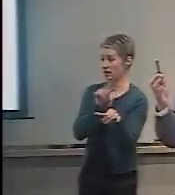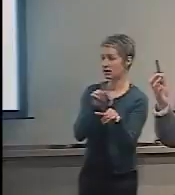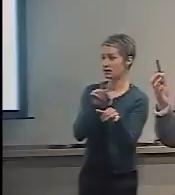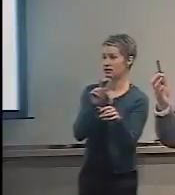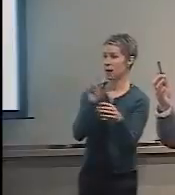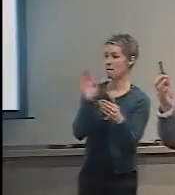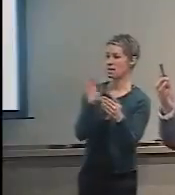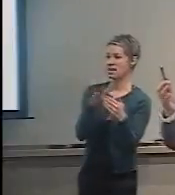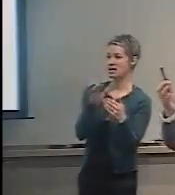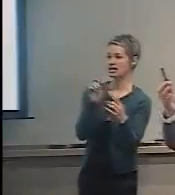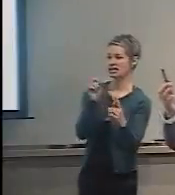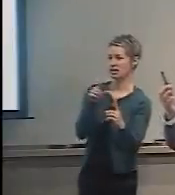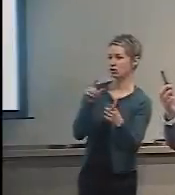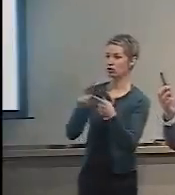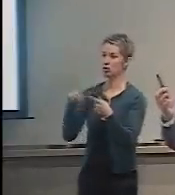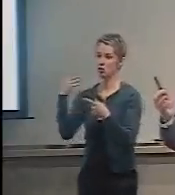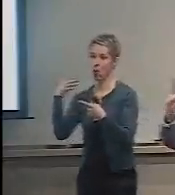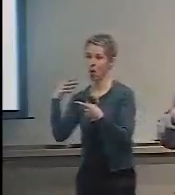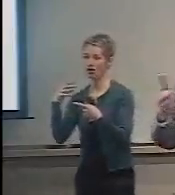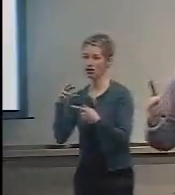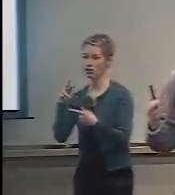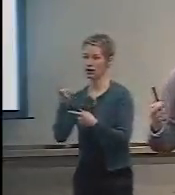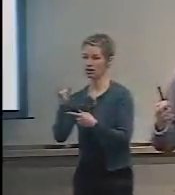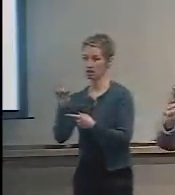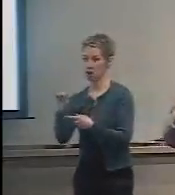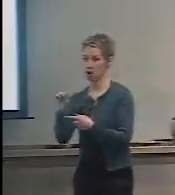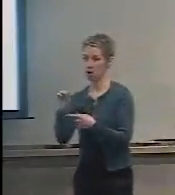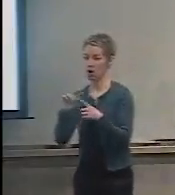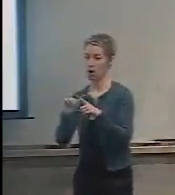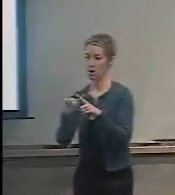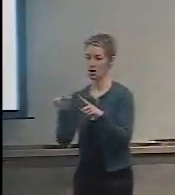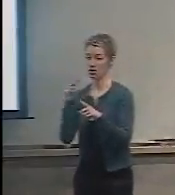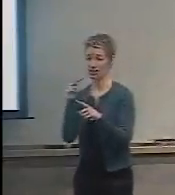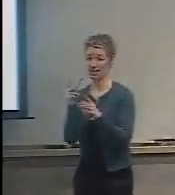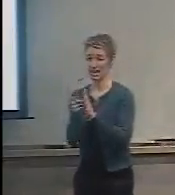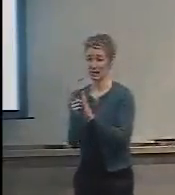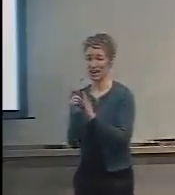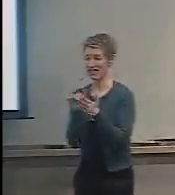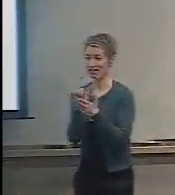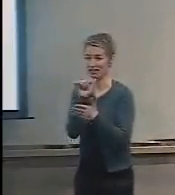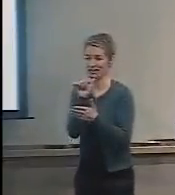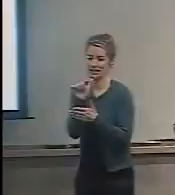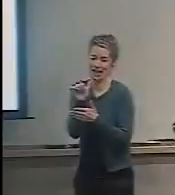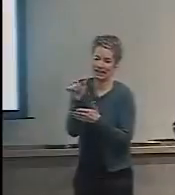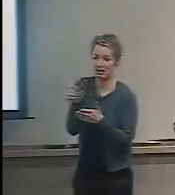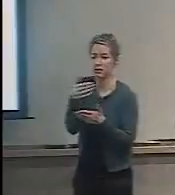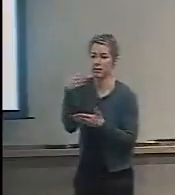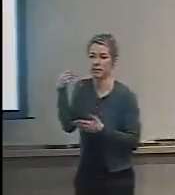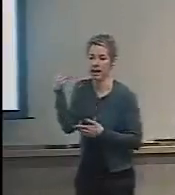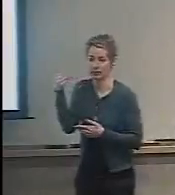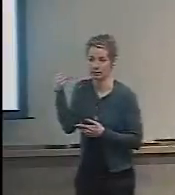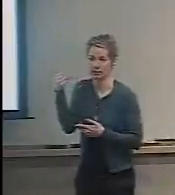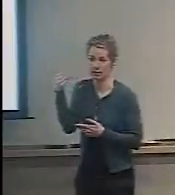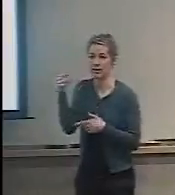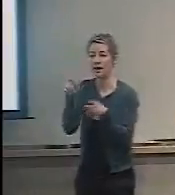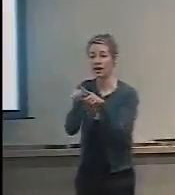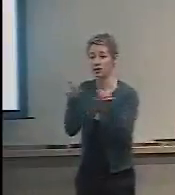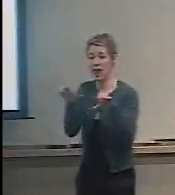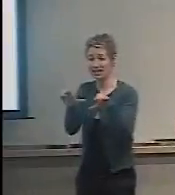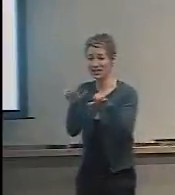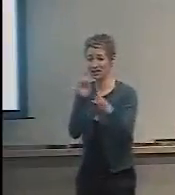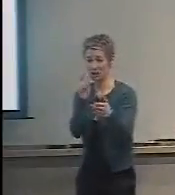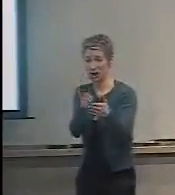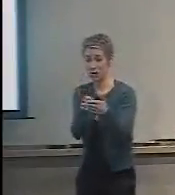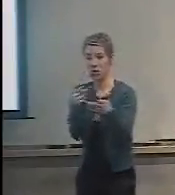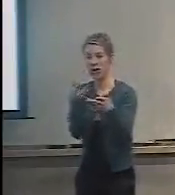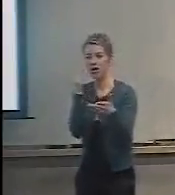ratio, but we'll see in a minute that isn't necessarily the best. Also, activity recognition, we'd like